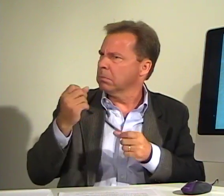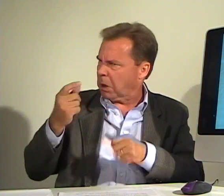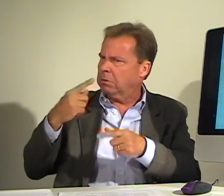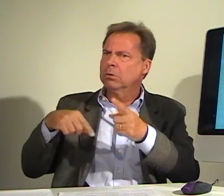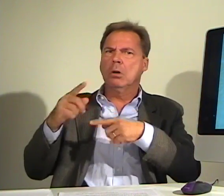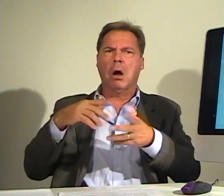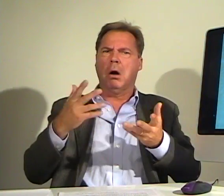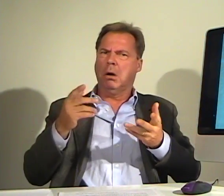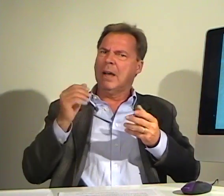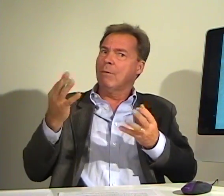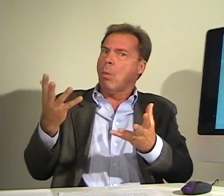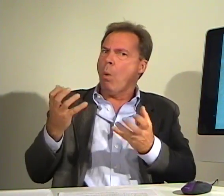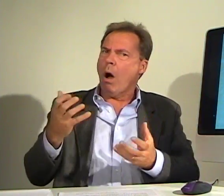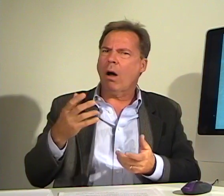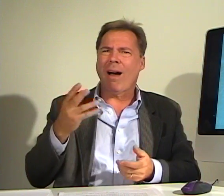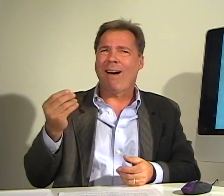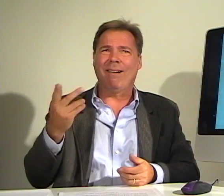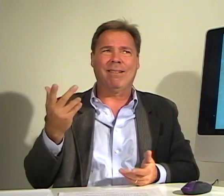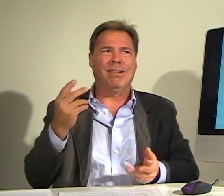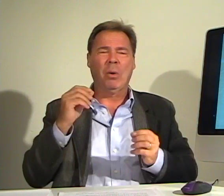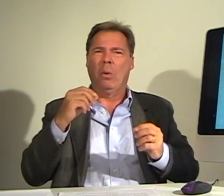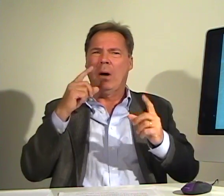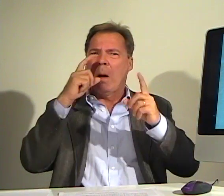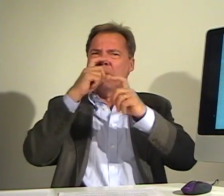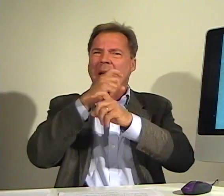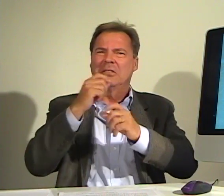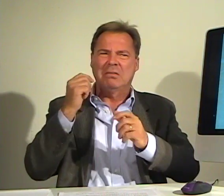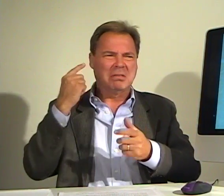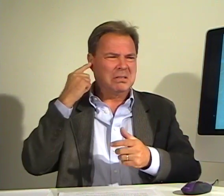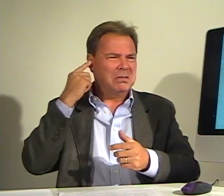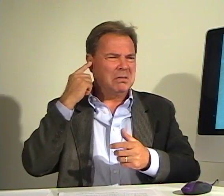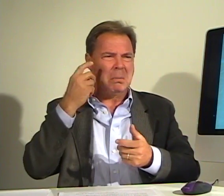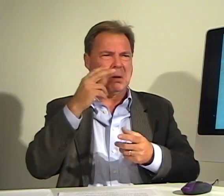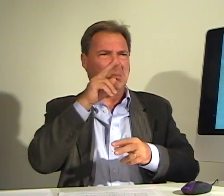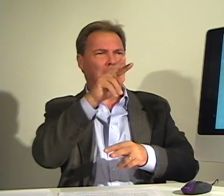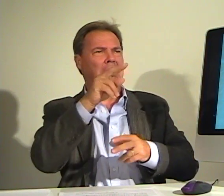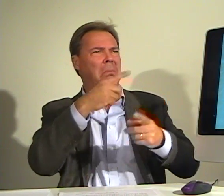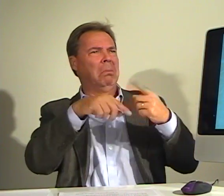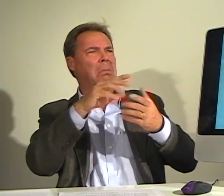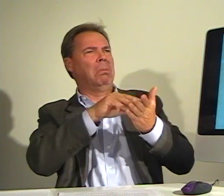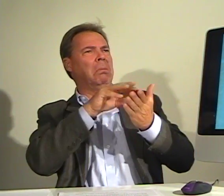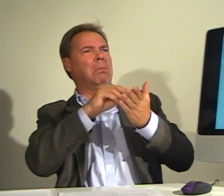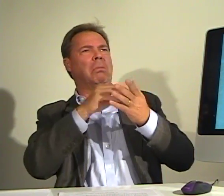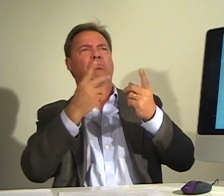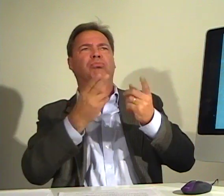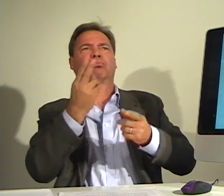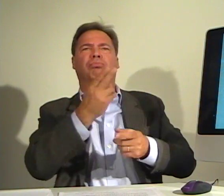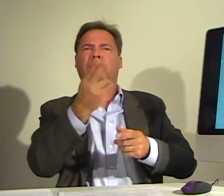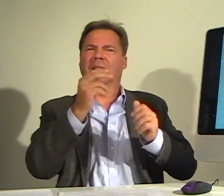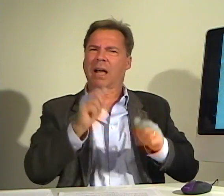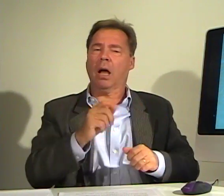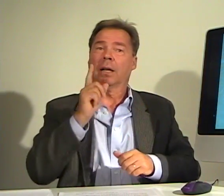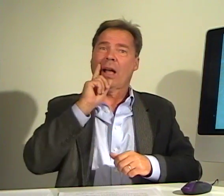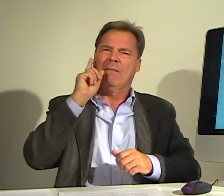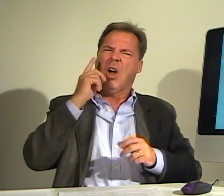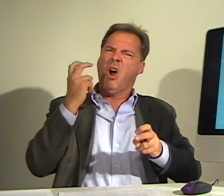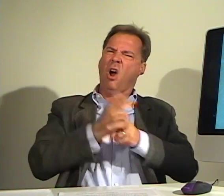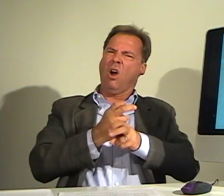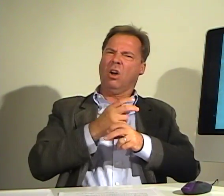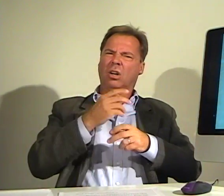myself, and I'm sure you do, many hearing individuals who use sign language and can sign. Even though they can hear fine, it's not complicated for them